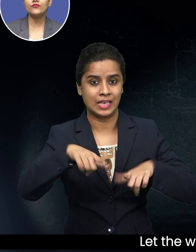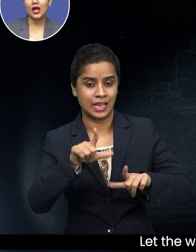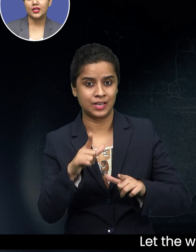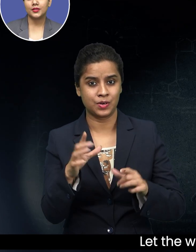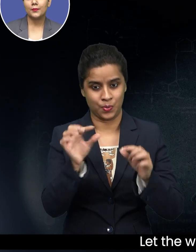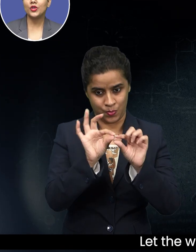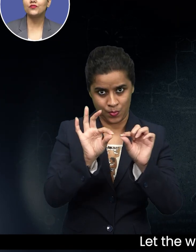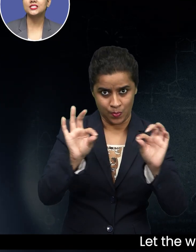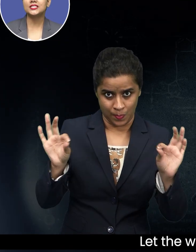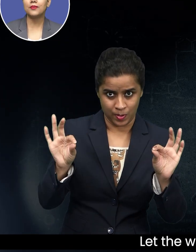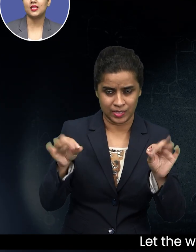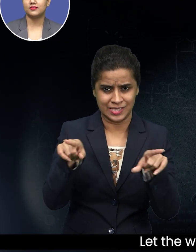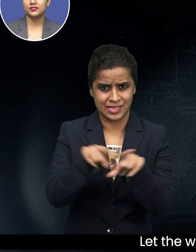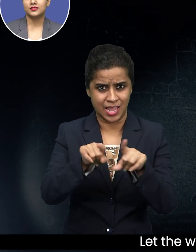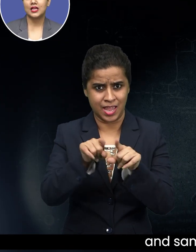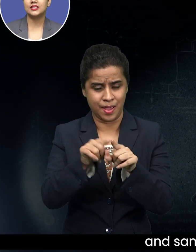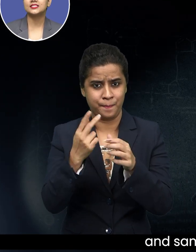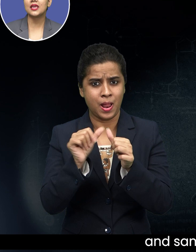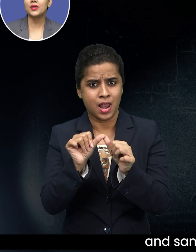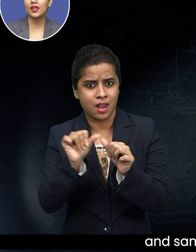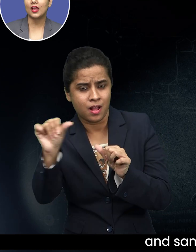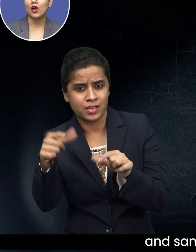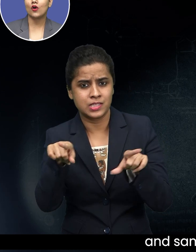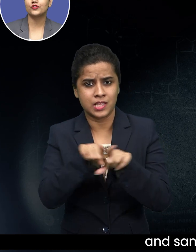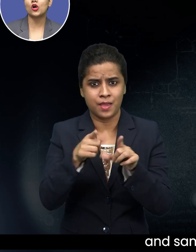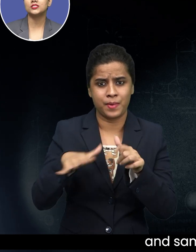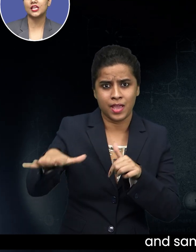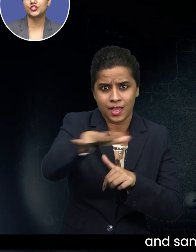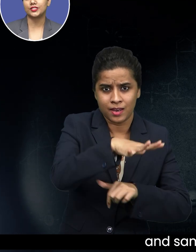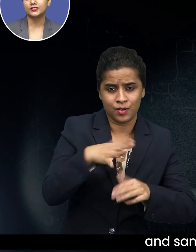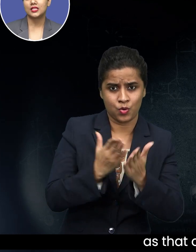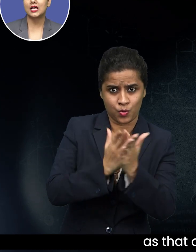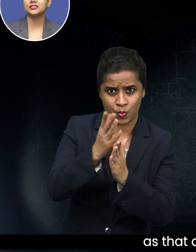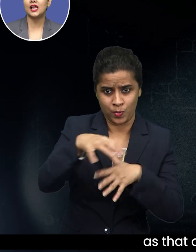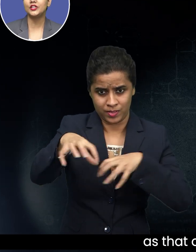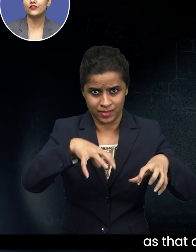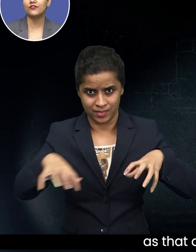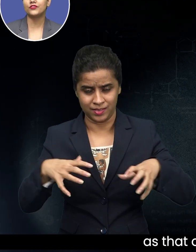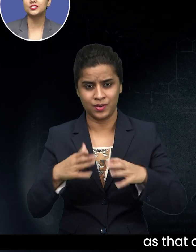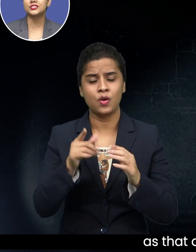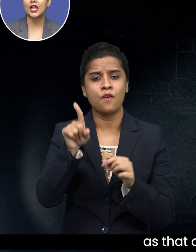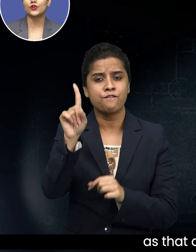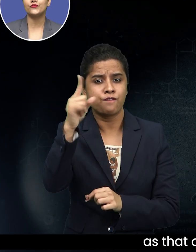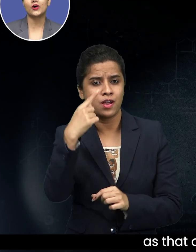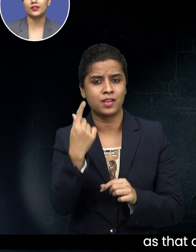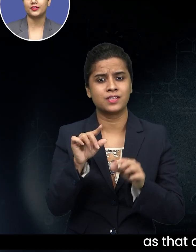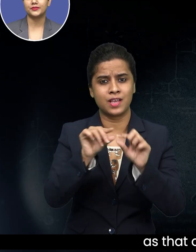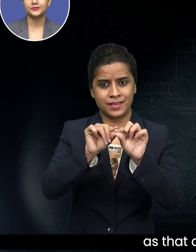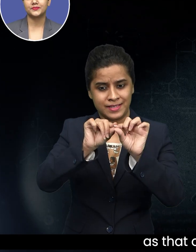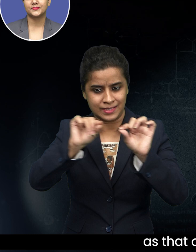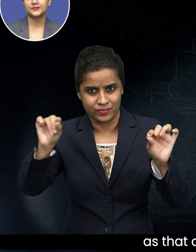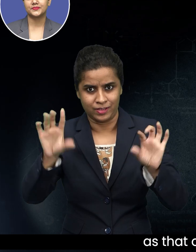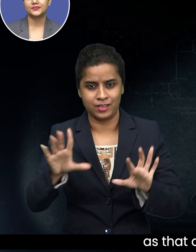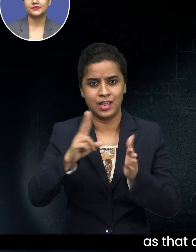Let the wire be of the same length and same area of cross section as that of the first nichrome wire.